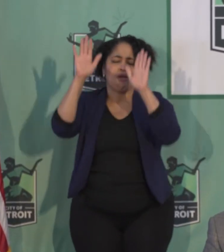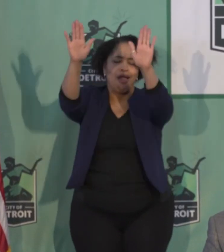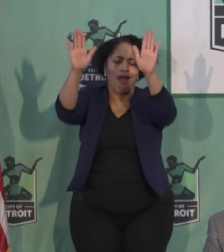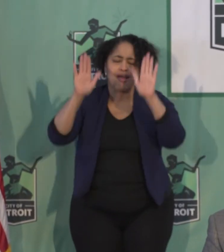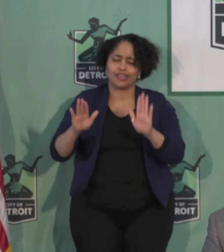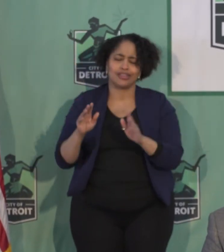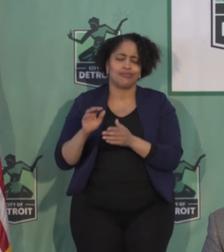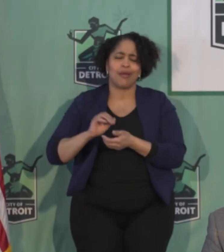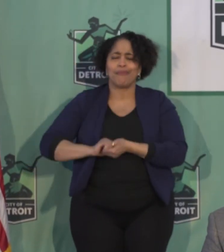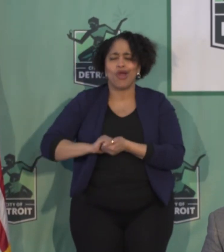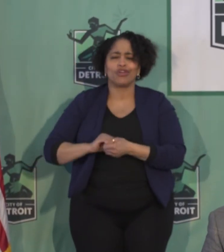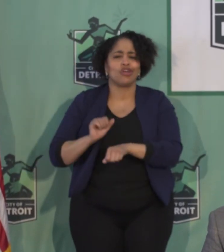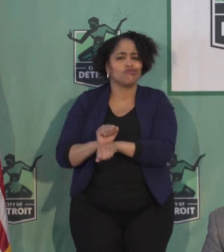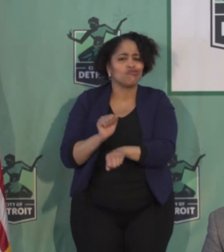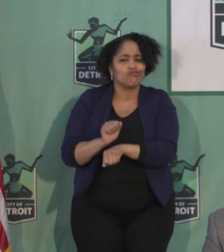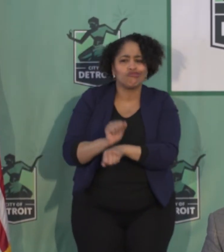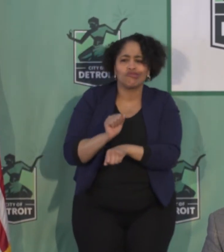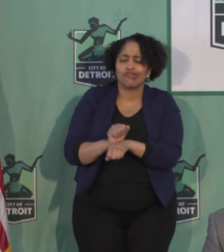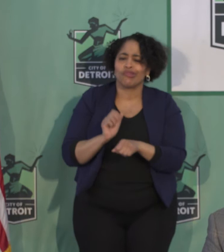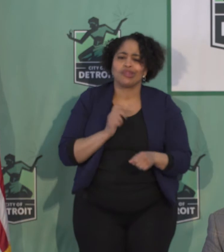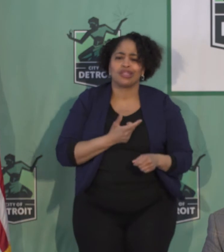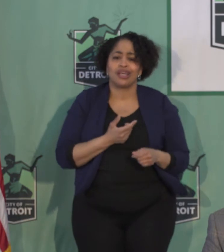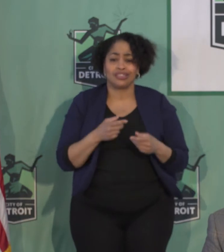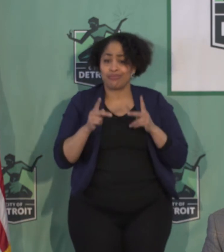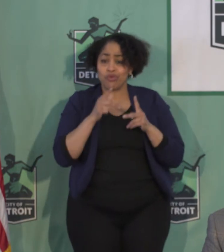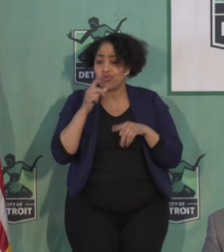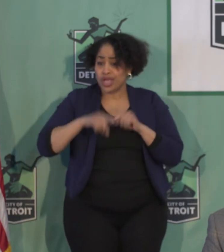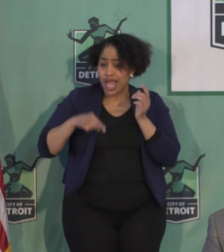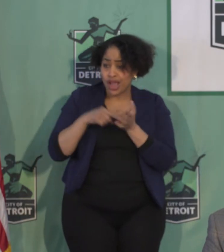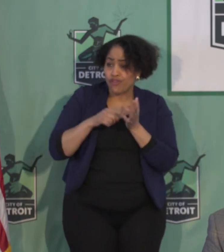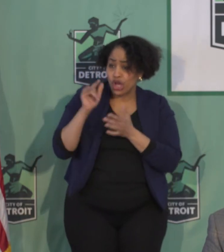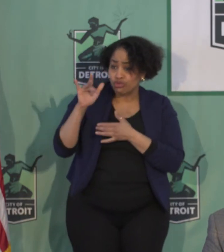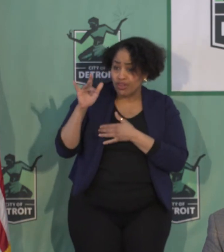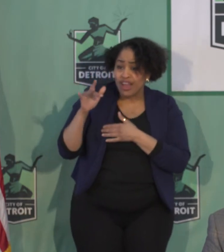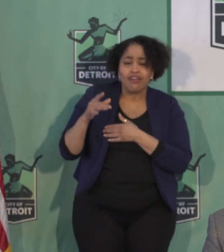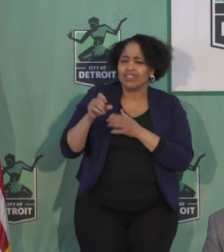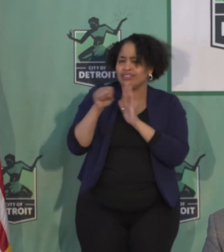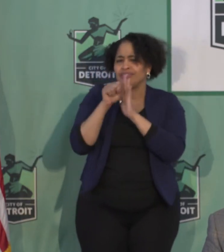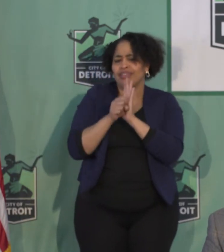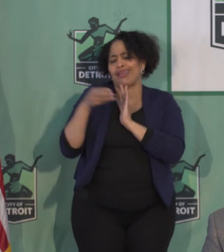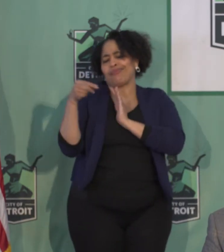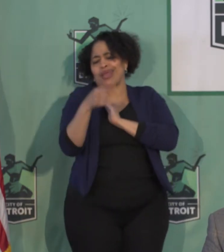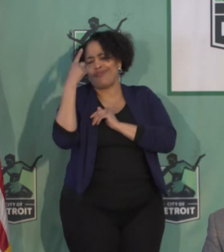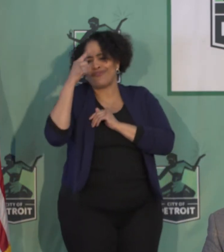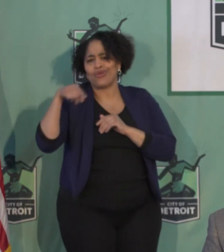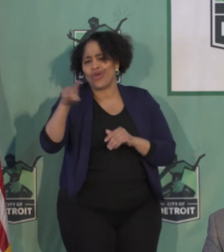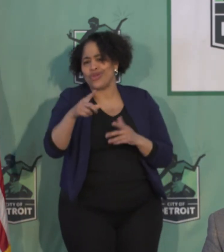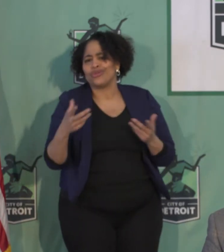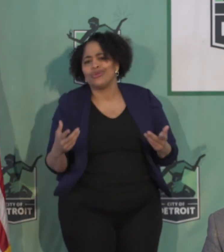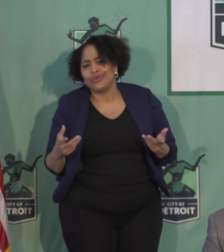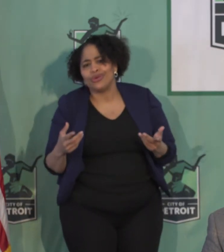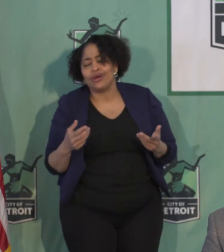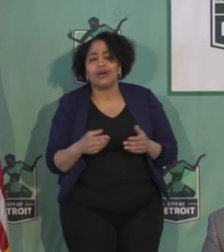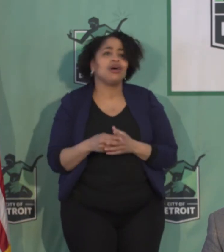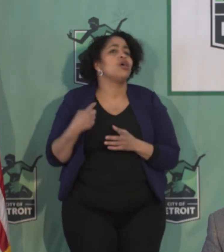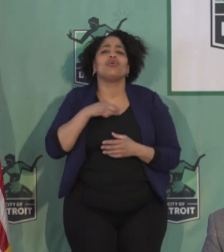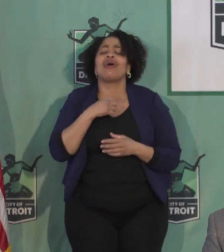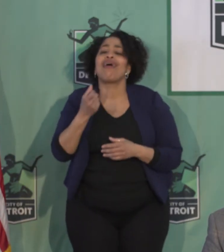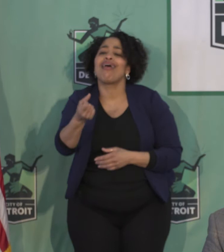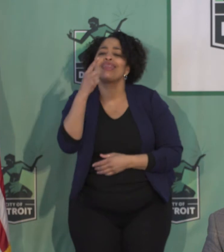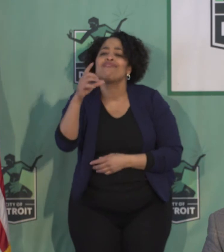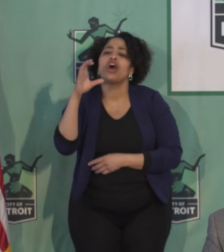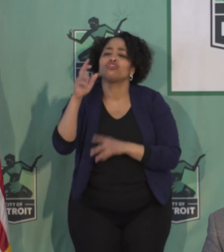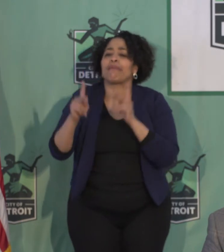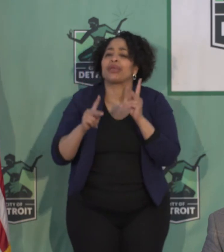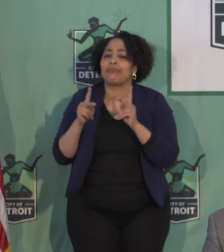$25 program, and set up a program that if you couldn't afford the $25, the state would pay it for you. And we had